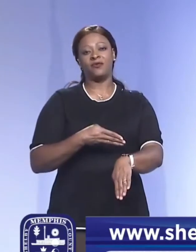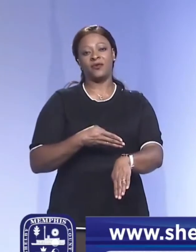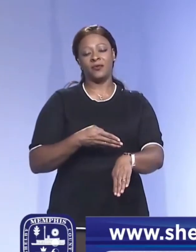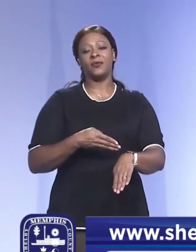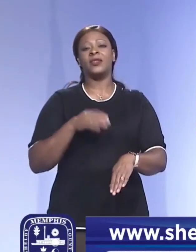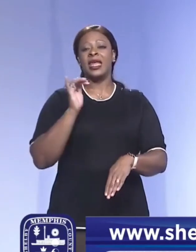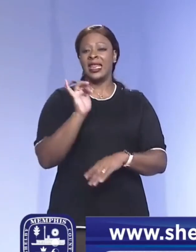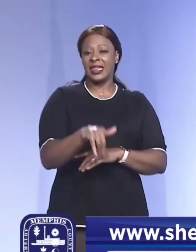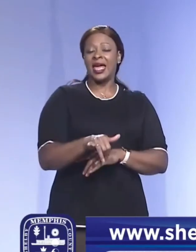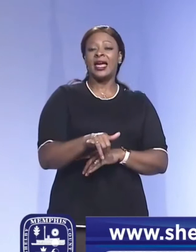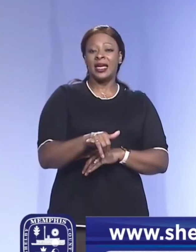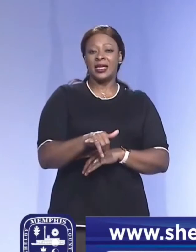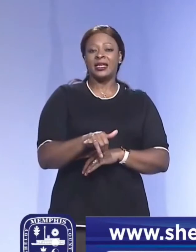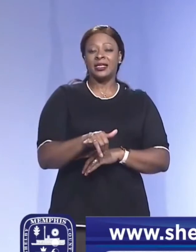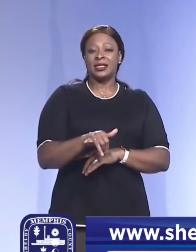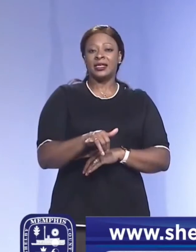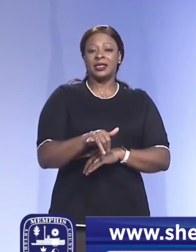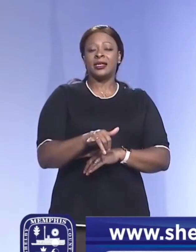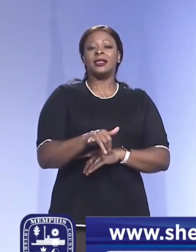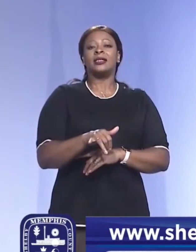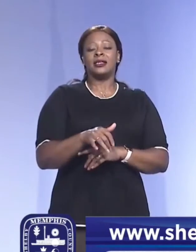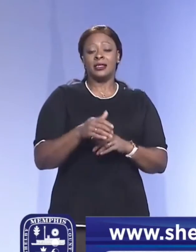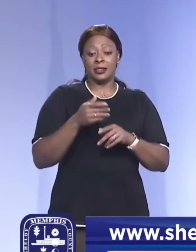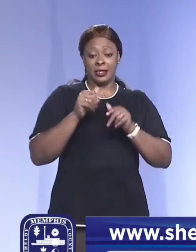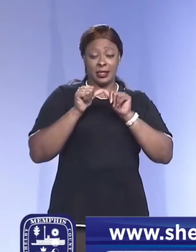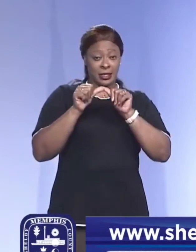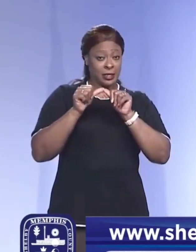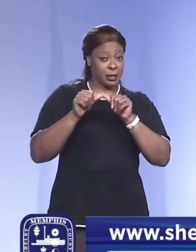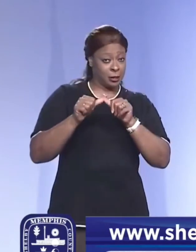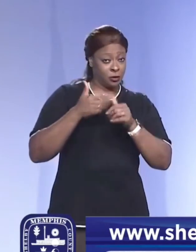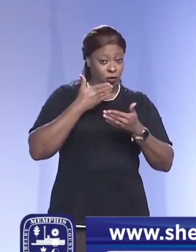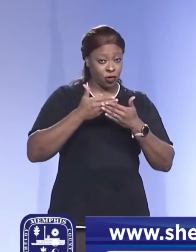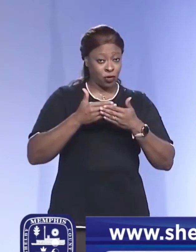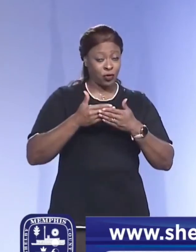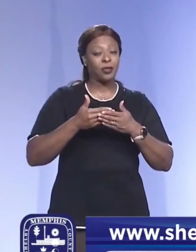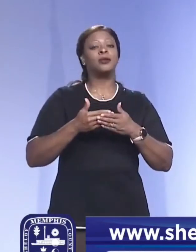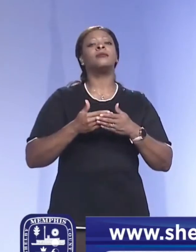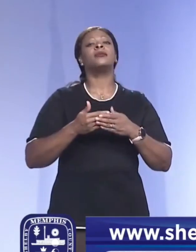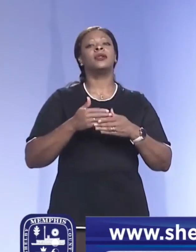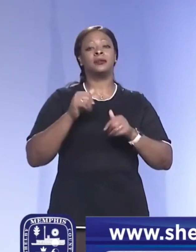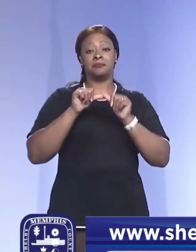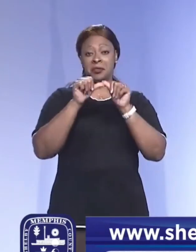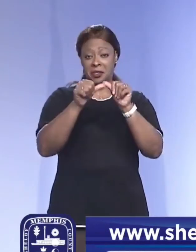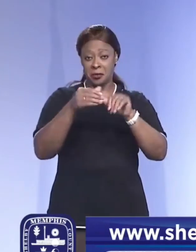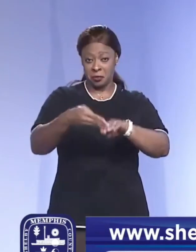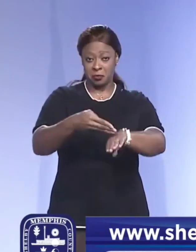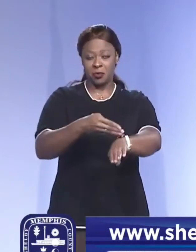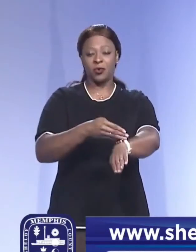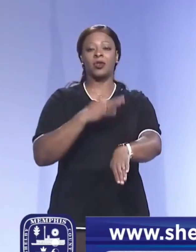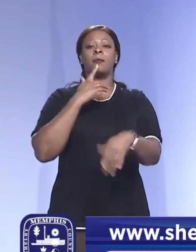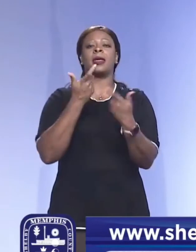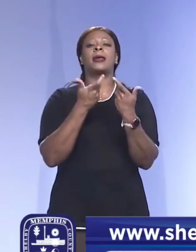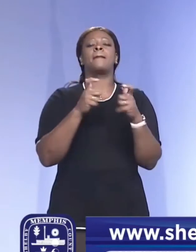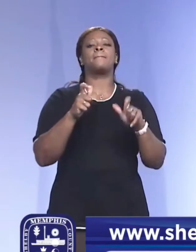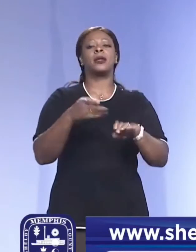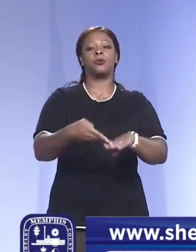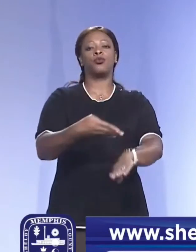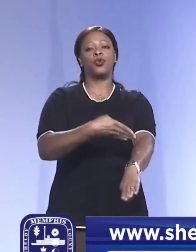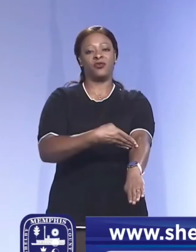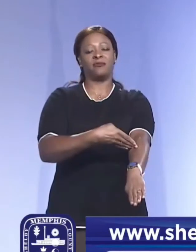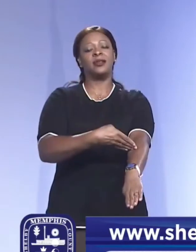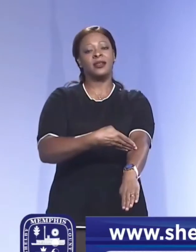if that holds and continue, then that would be a tremendous improvement